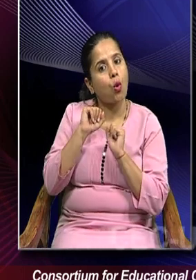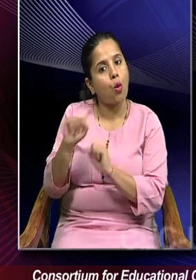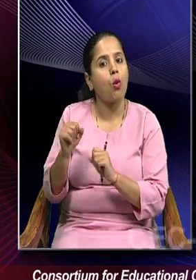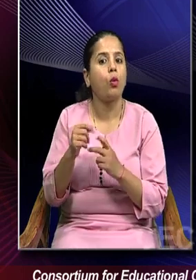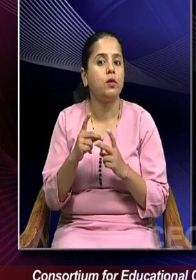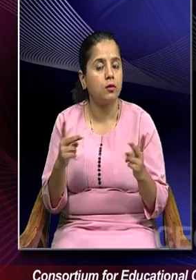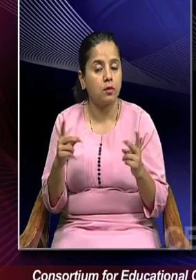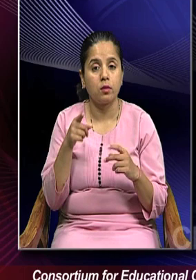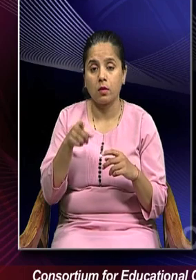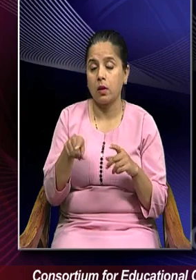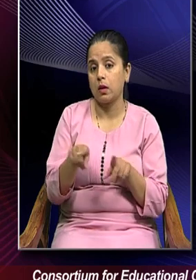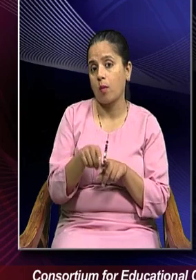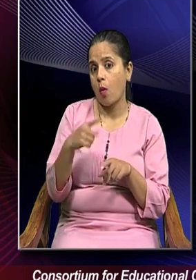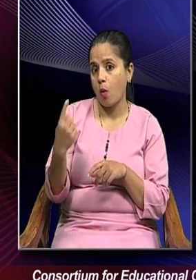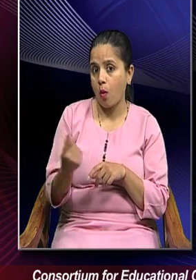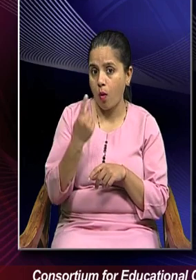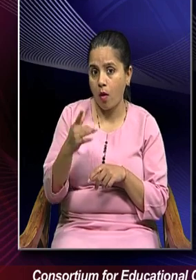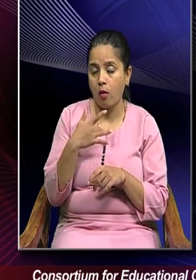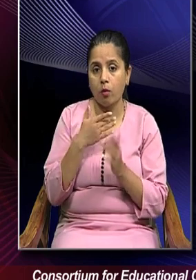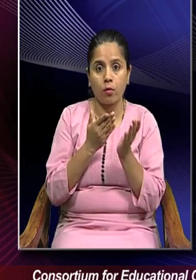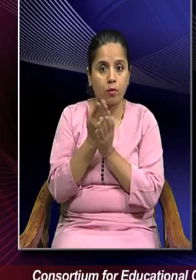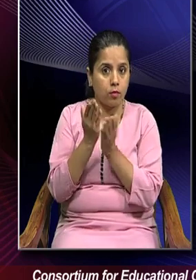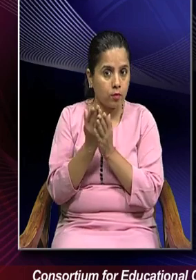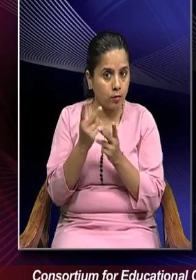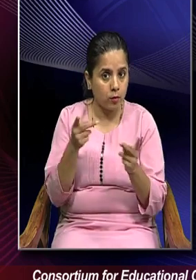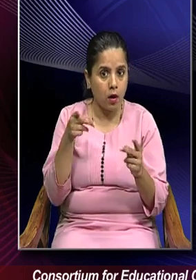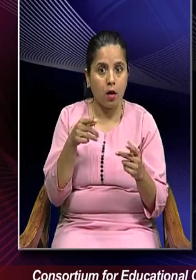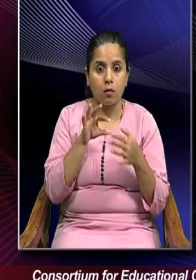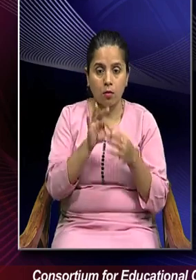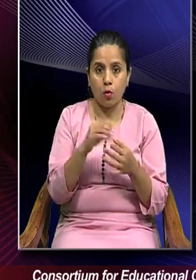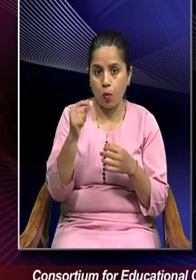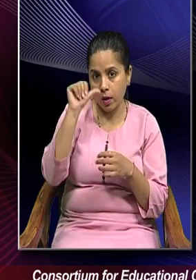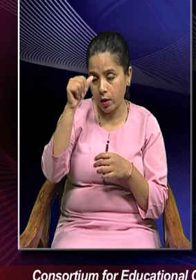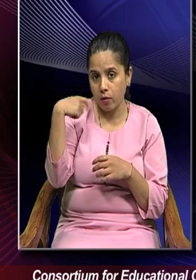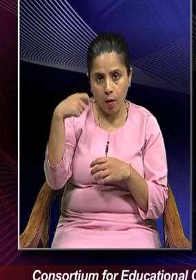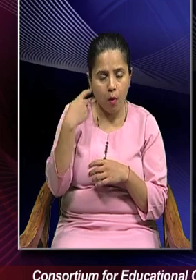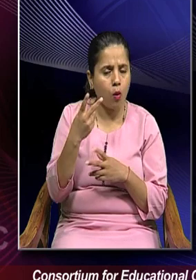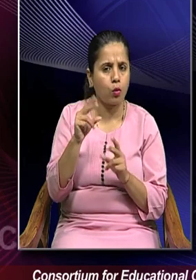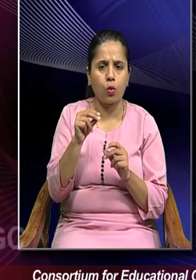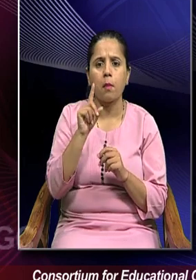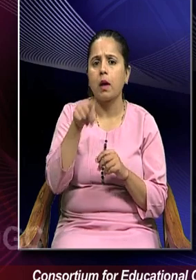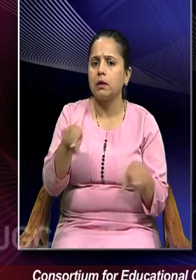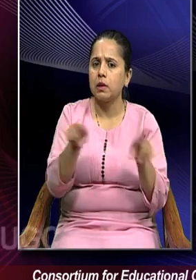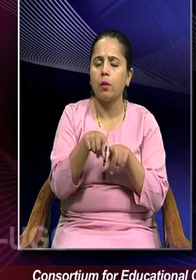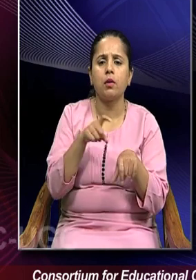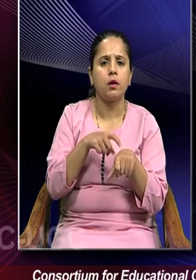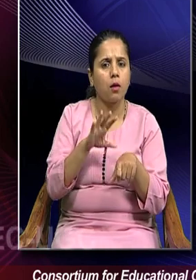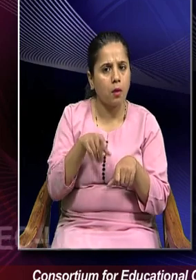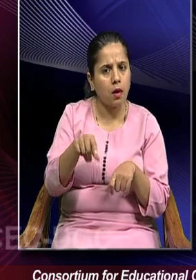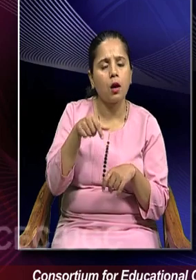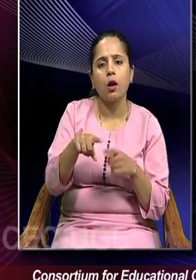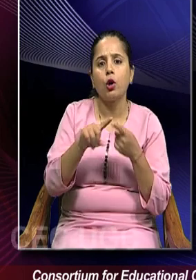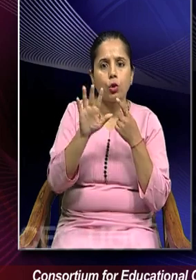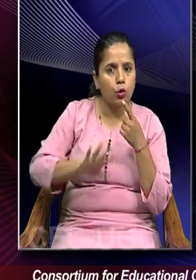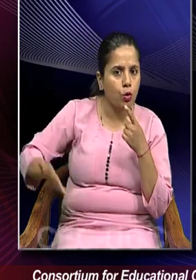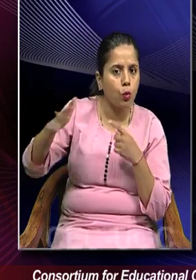And it was not only in a way restricted to the Indian films, but at the same time many European and American